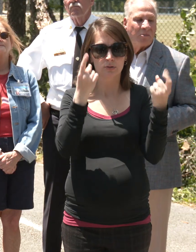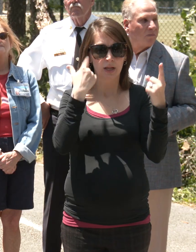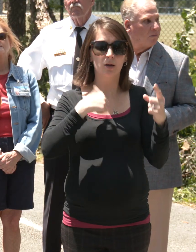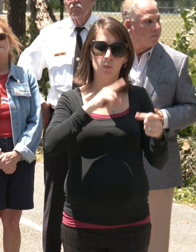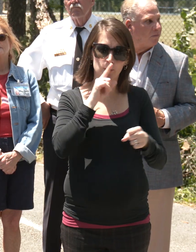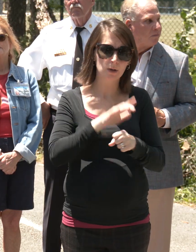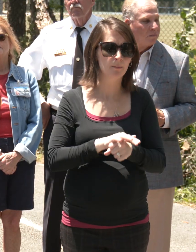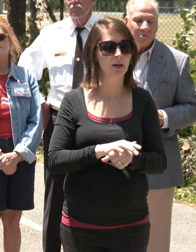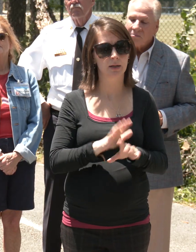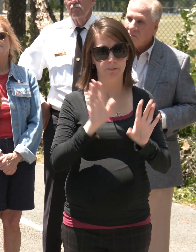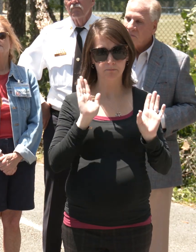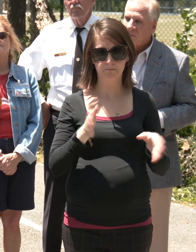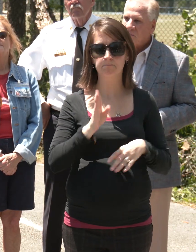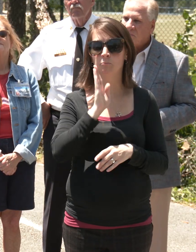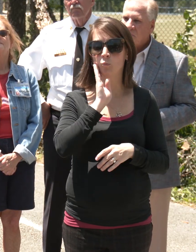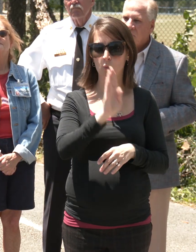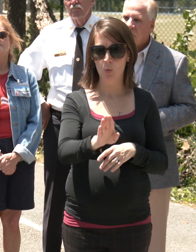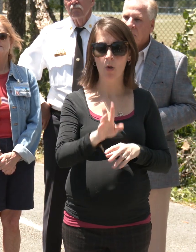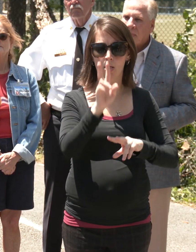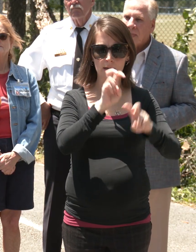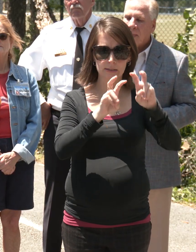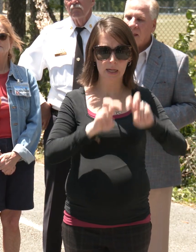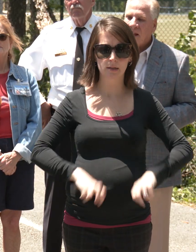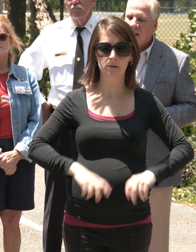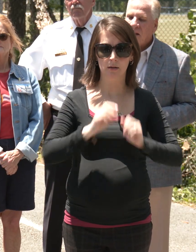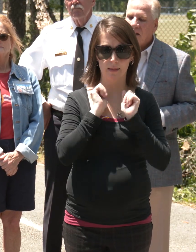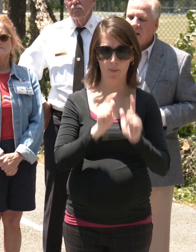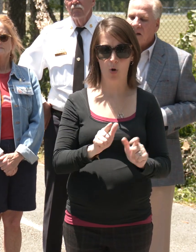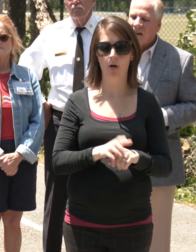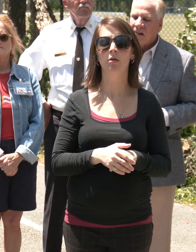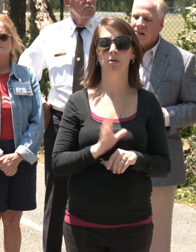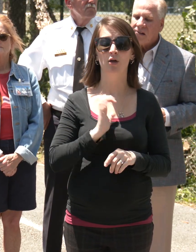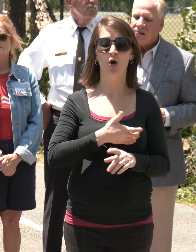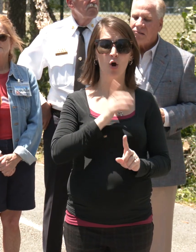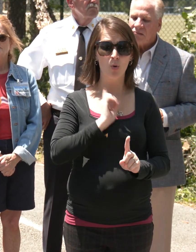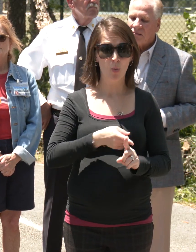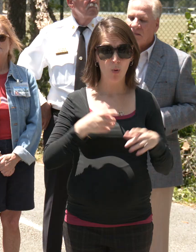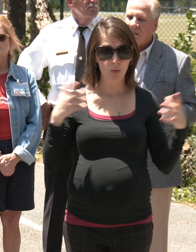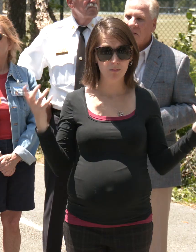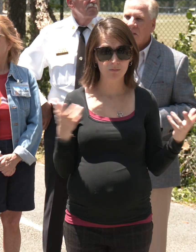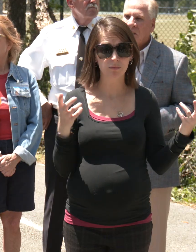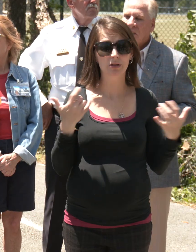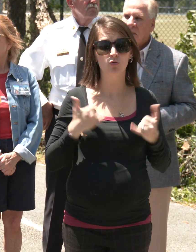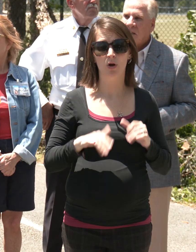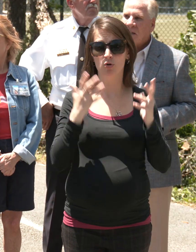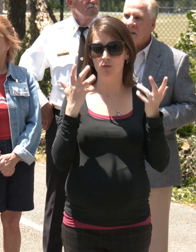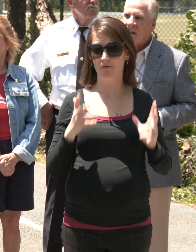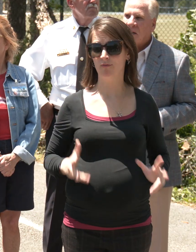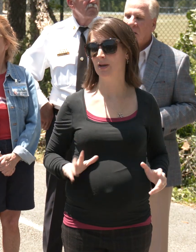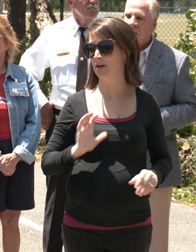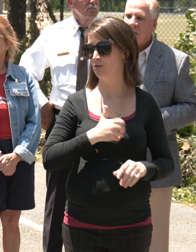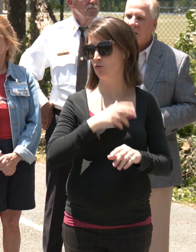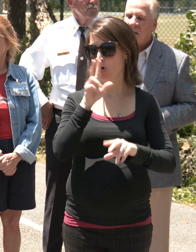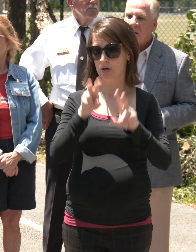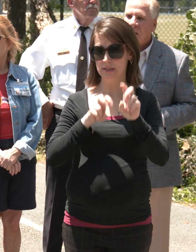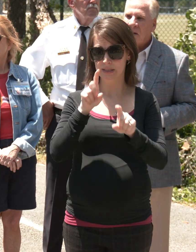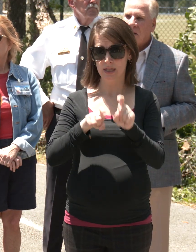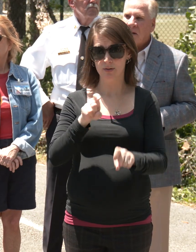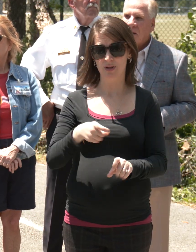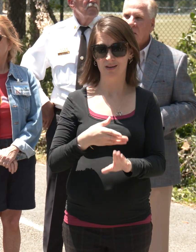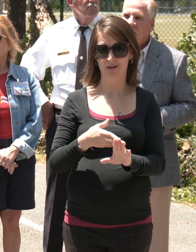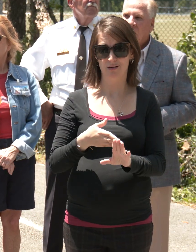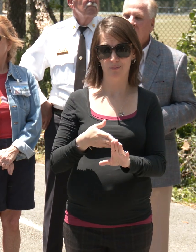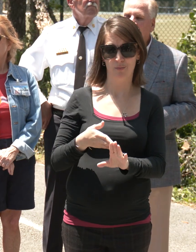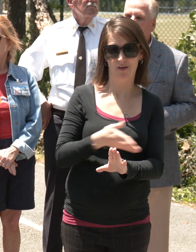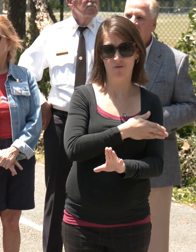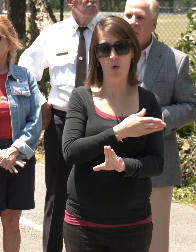committed to assessing them all. Our goal is to complete that assessment by the end of the day